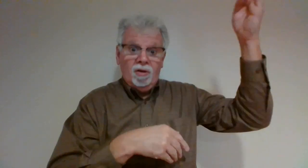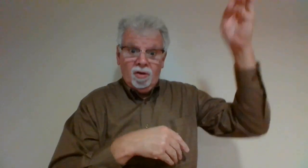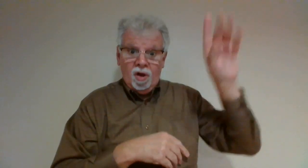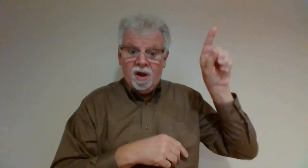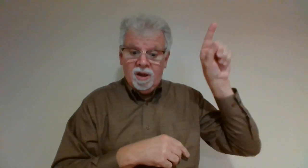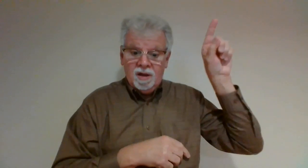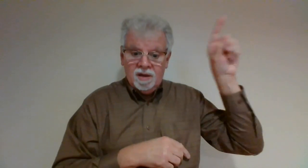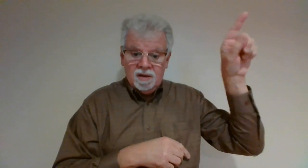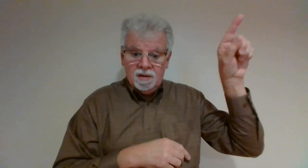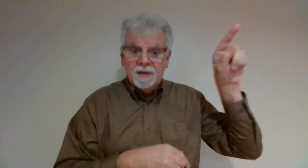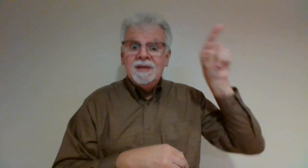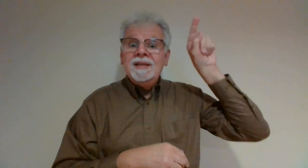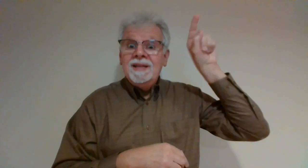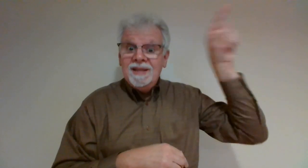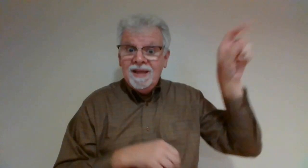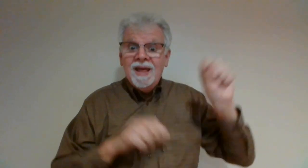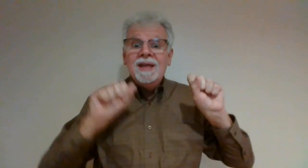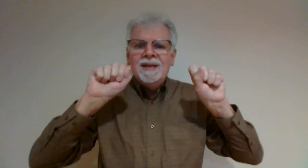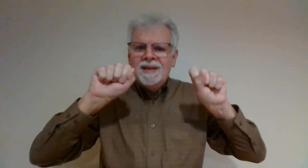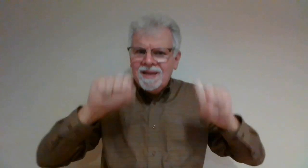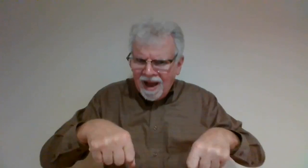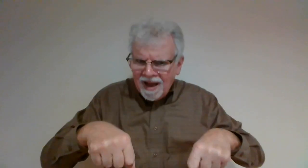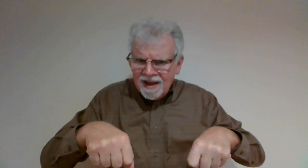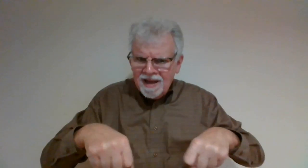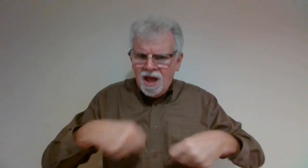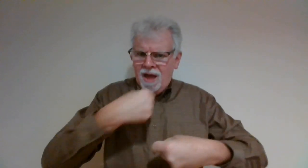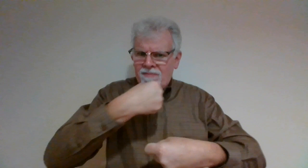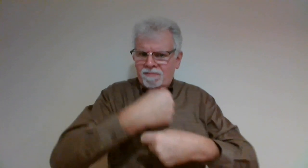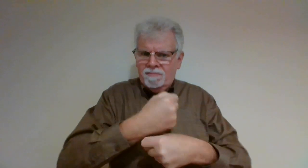To Him. Who can strengthen you.